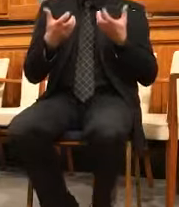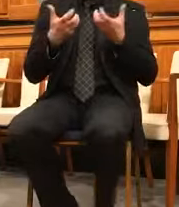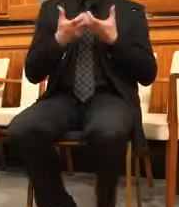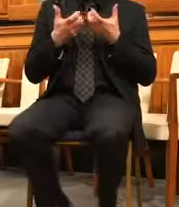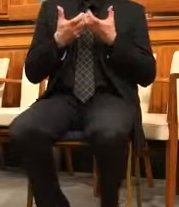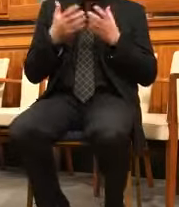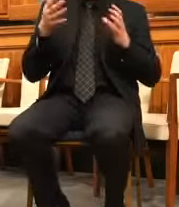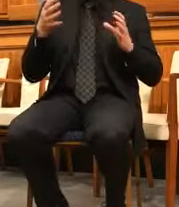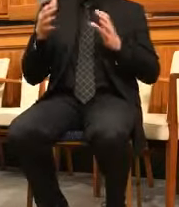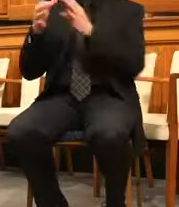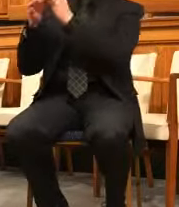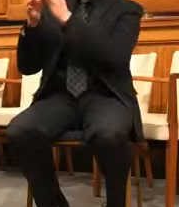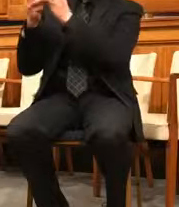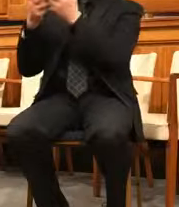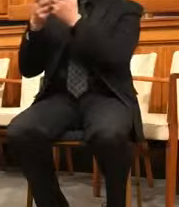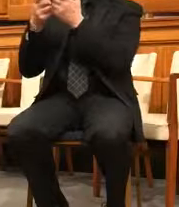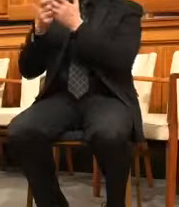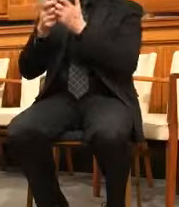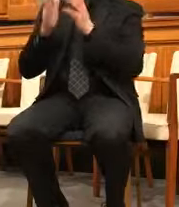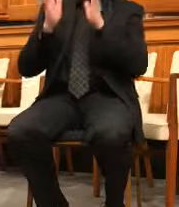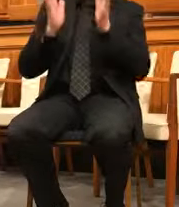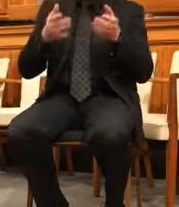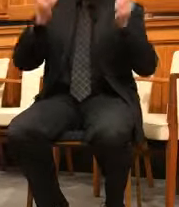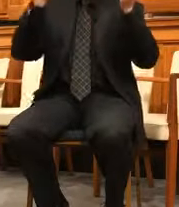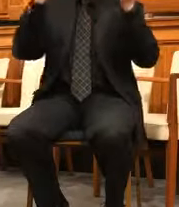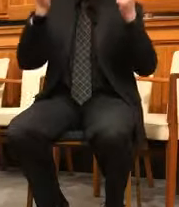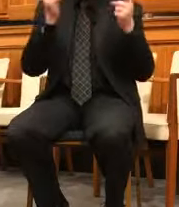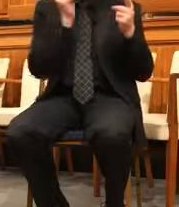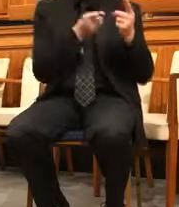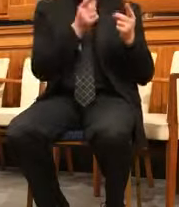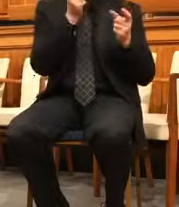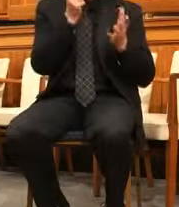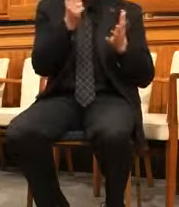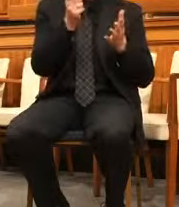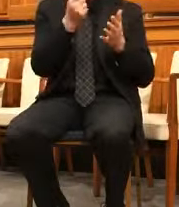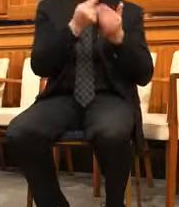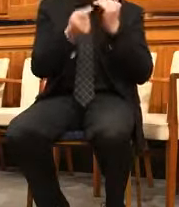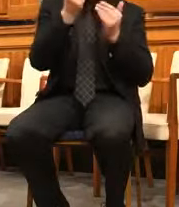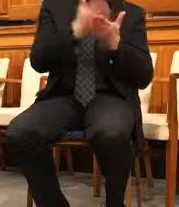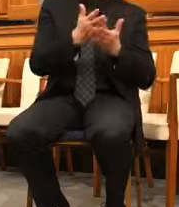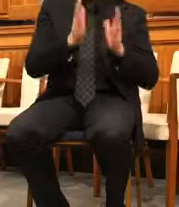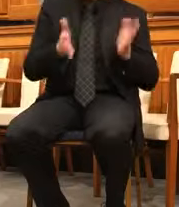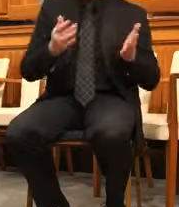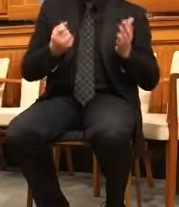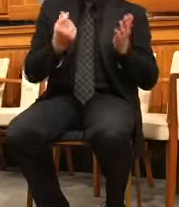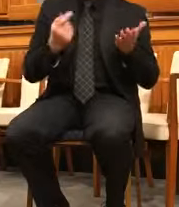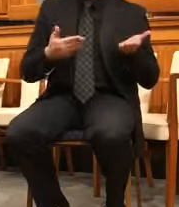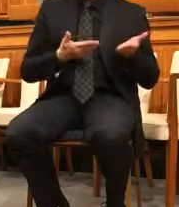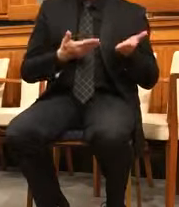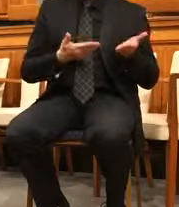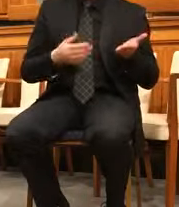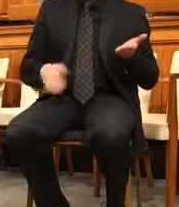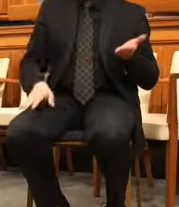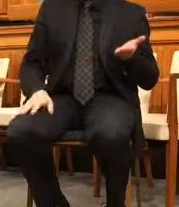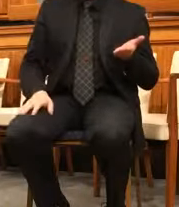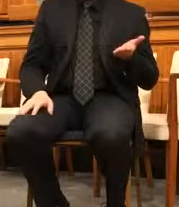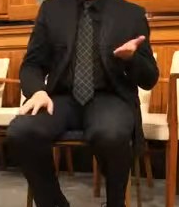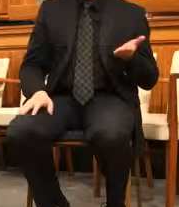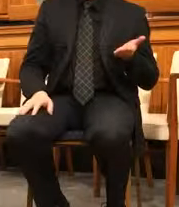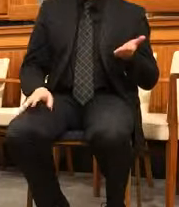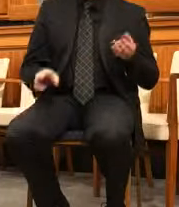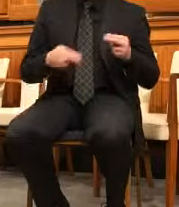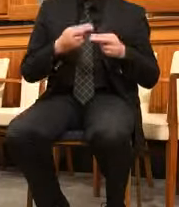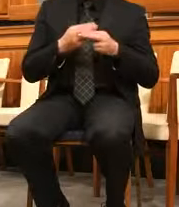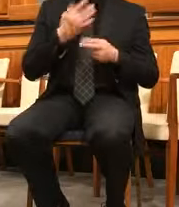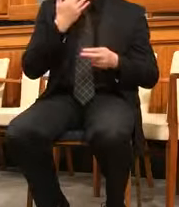you don't understand what it means, only believe, and the significance of those